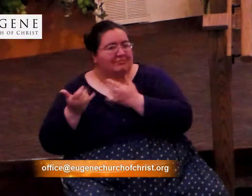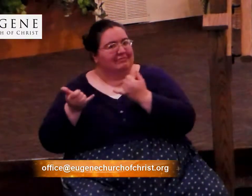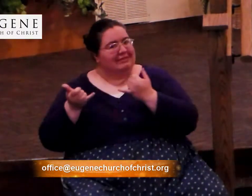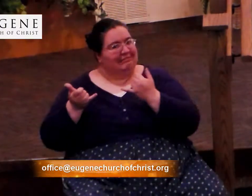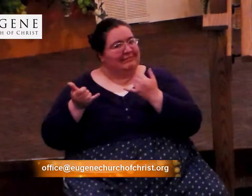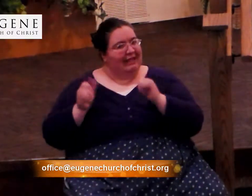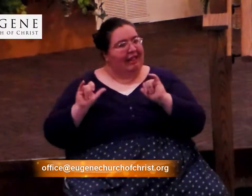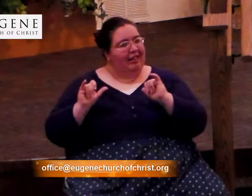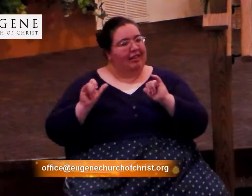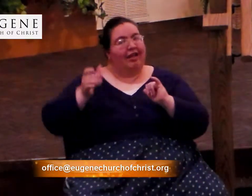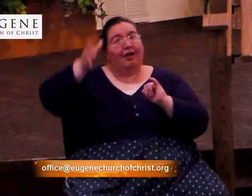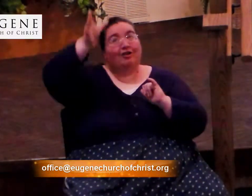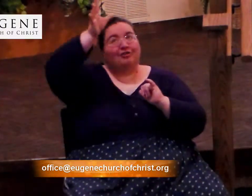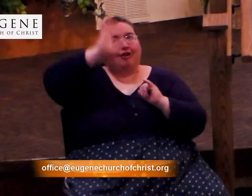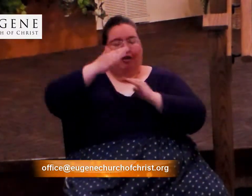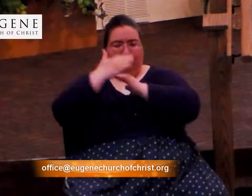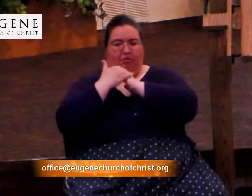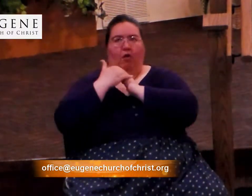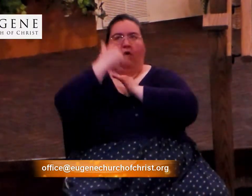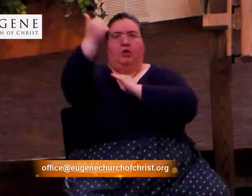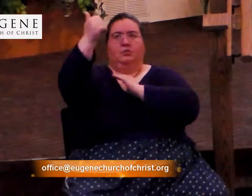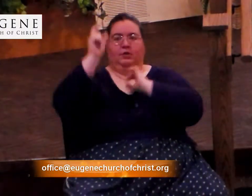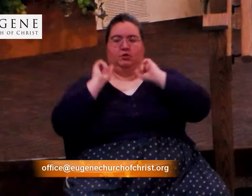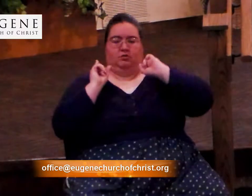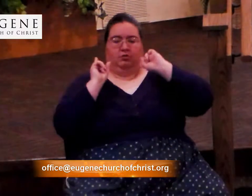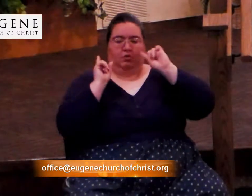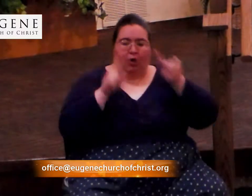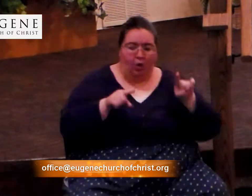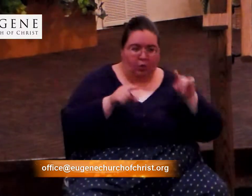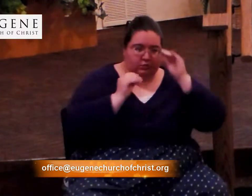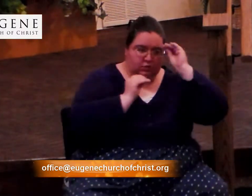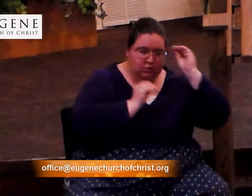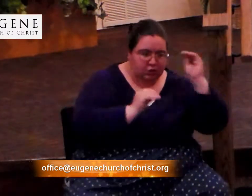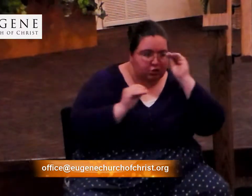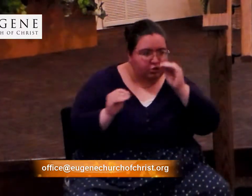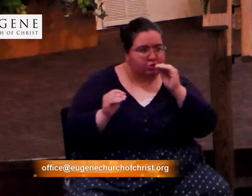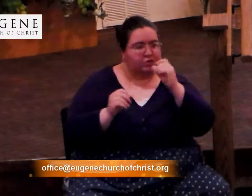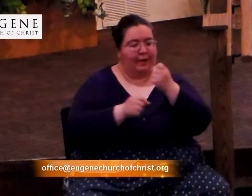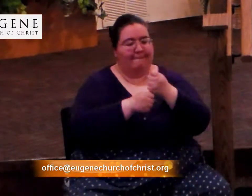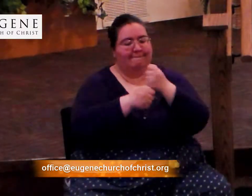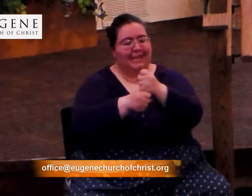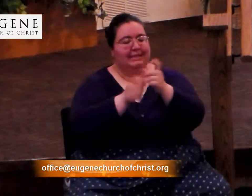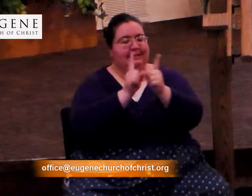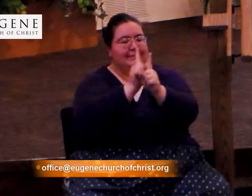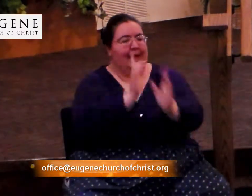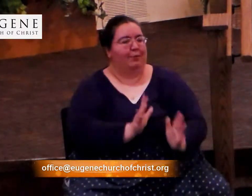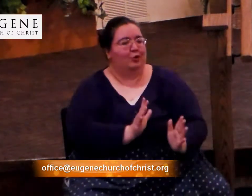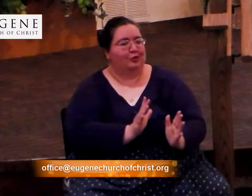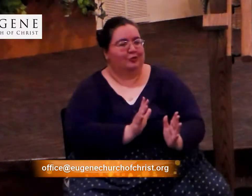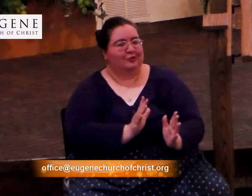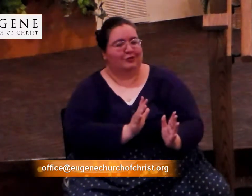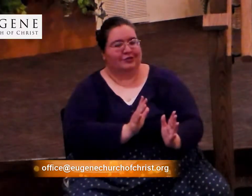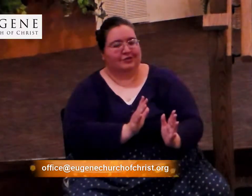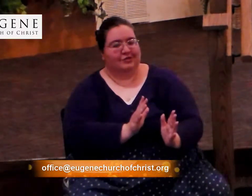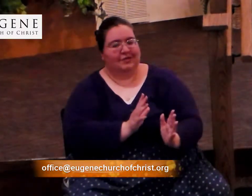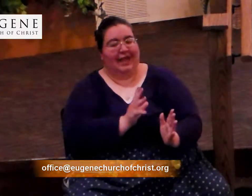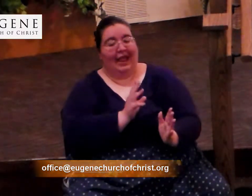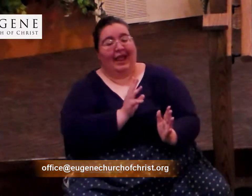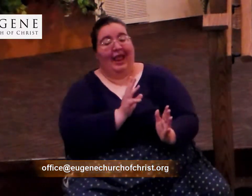to go, to make disciples, and as Abraham learns at the beginning of this call, to be a blessing. Be a blessing to the